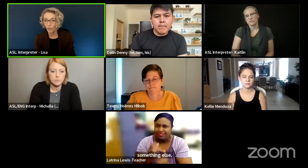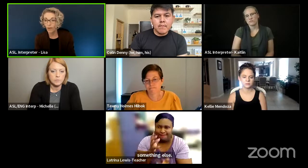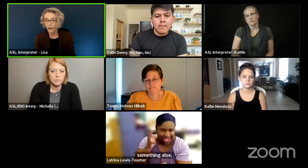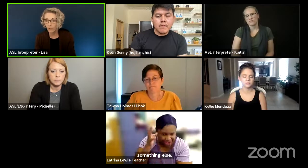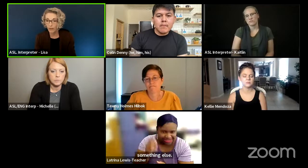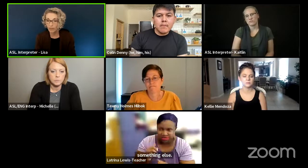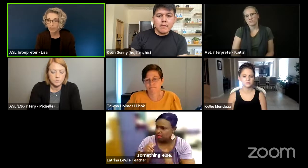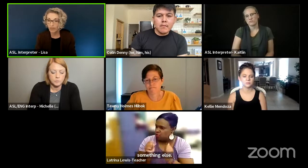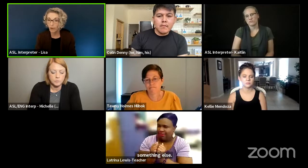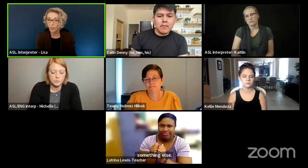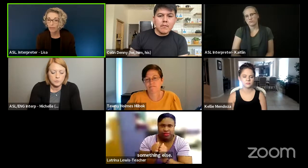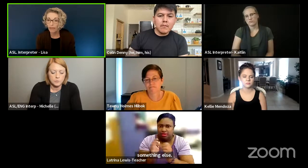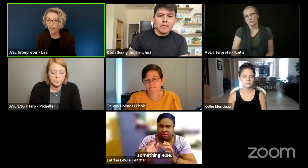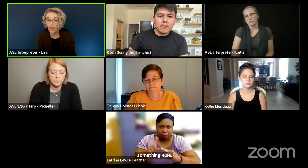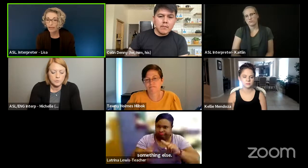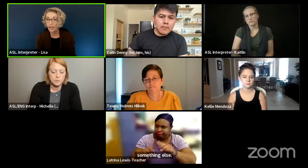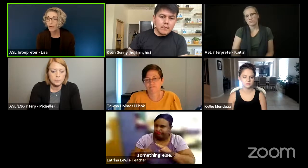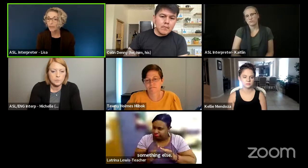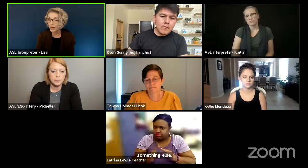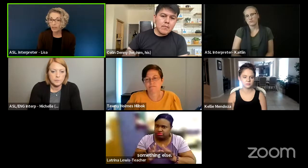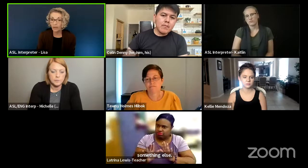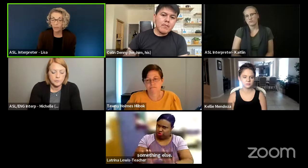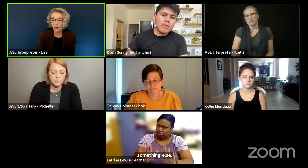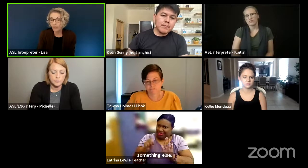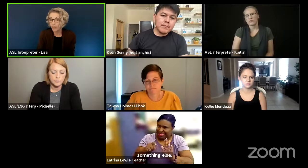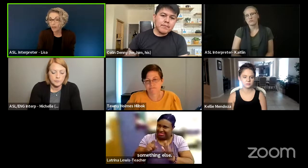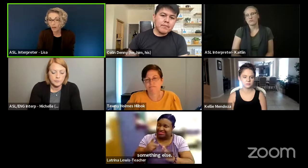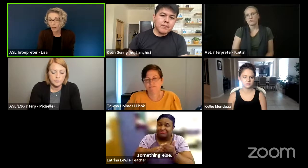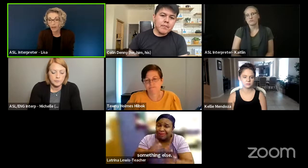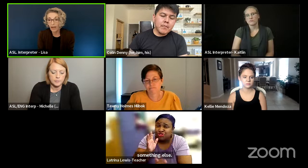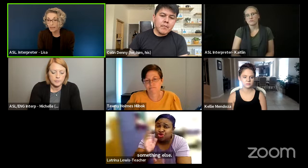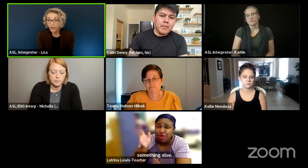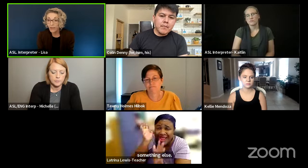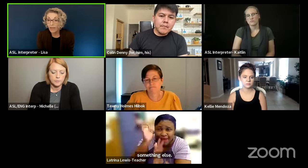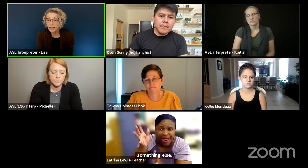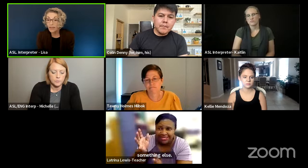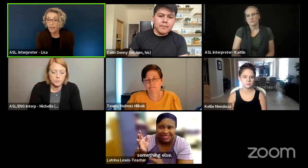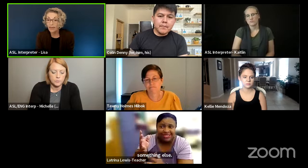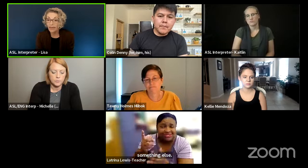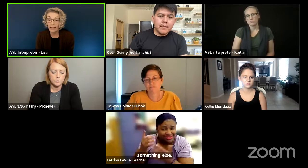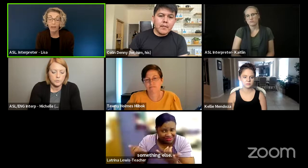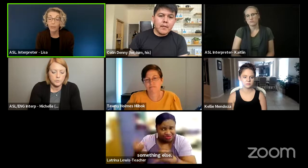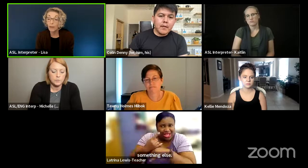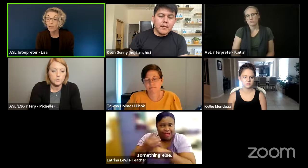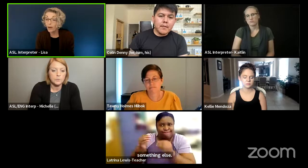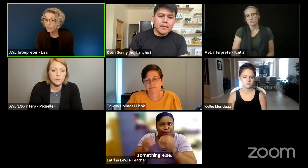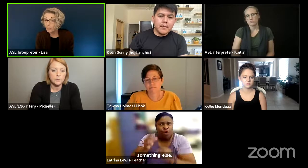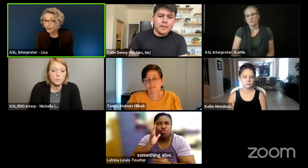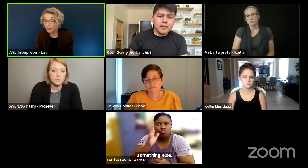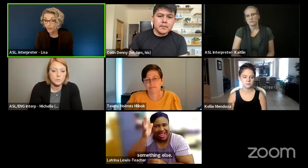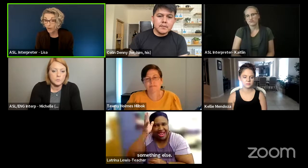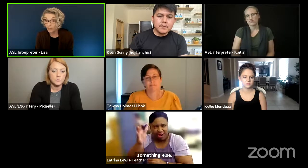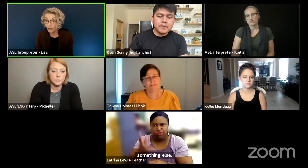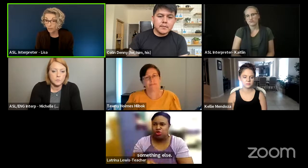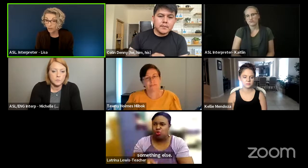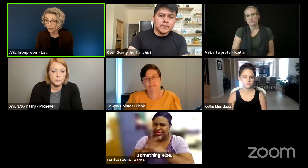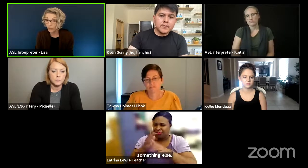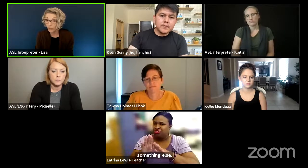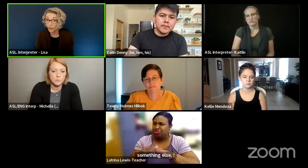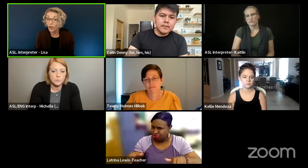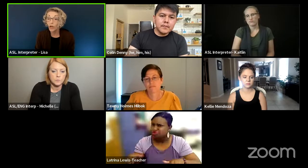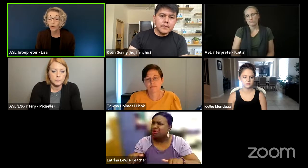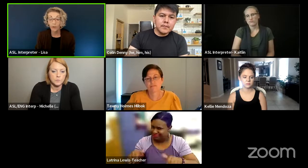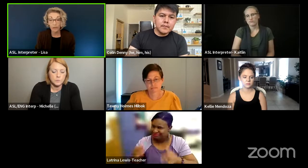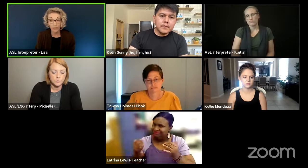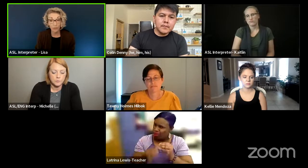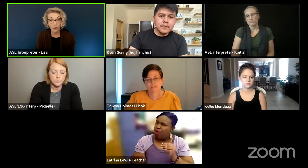vision for what their family needs? What would they like? Parents with, they've got different things that they need, and there may be grandparents involved in the picture